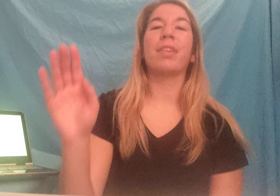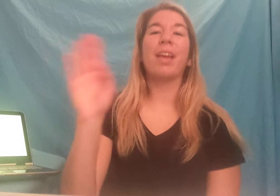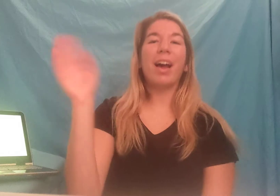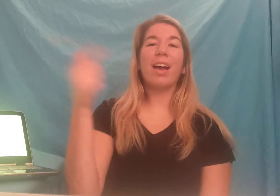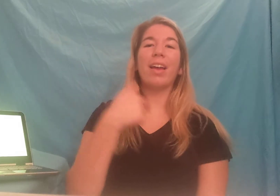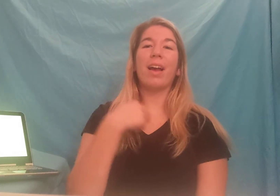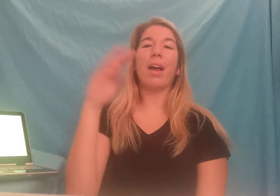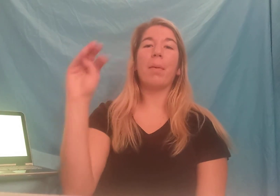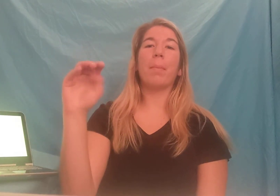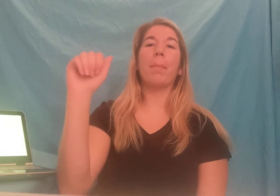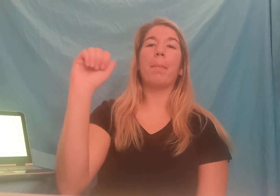Hi, I'm